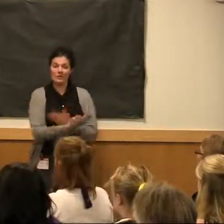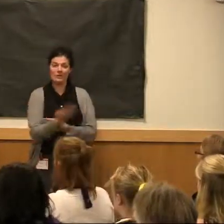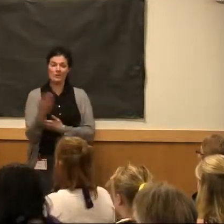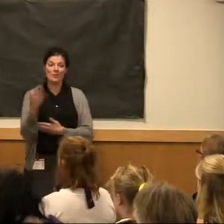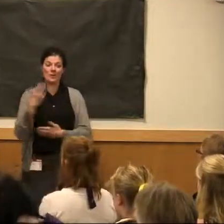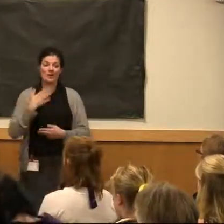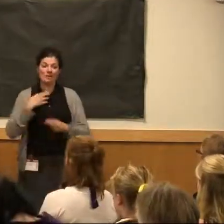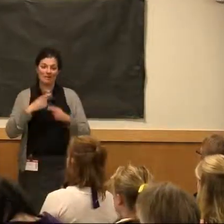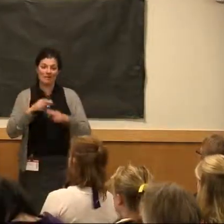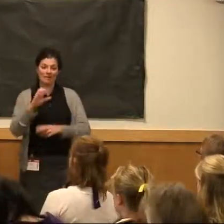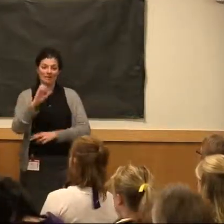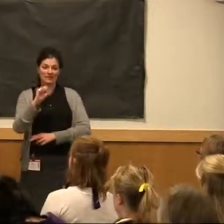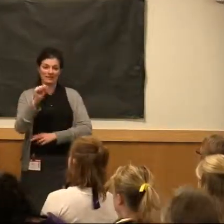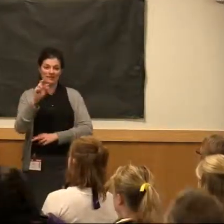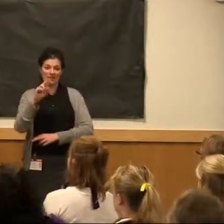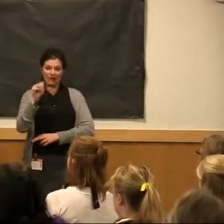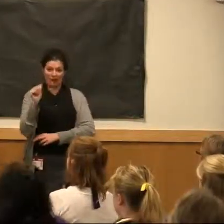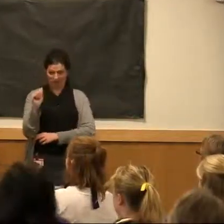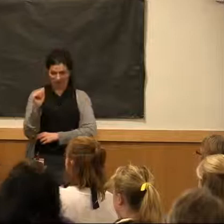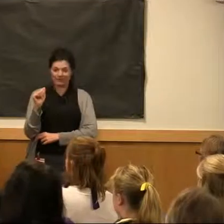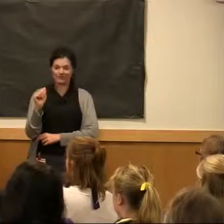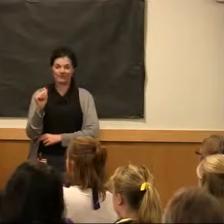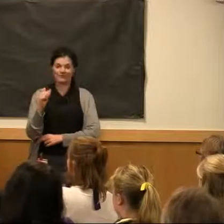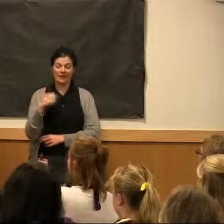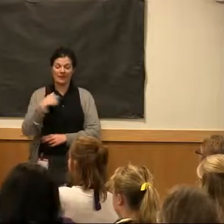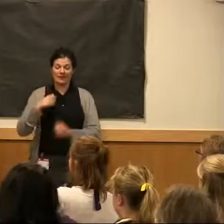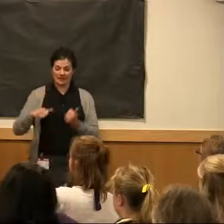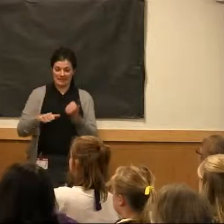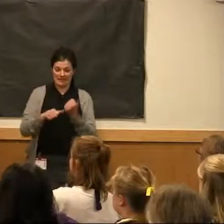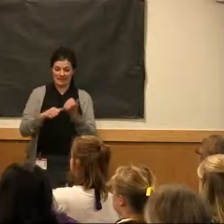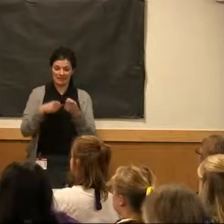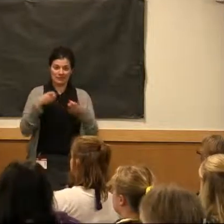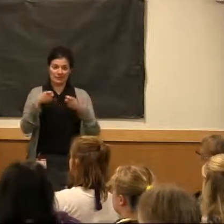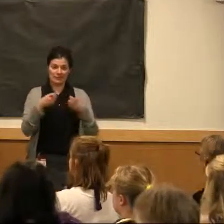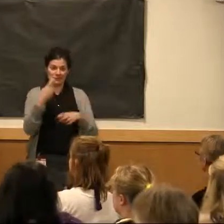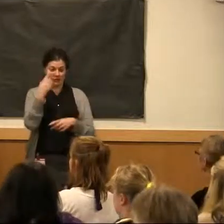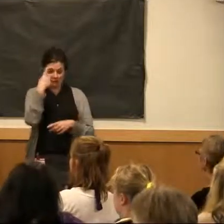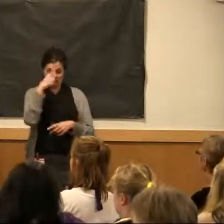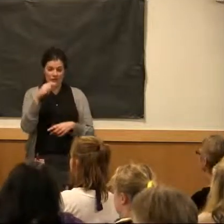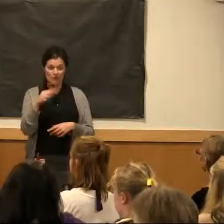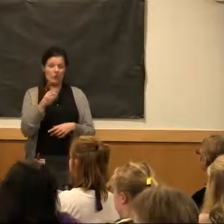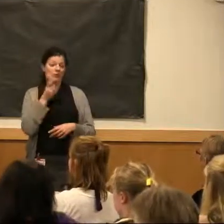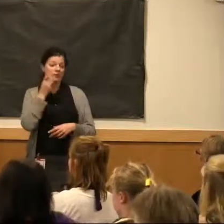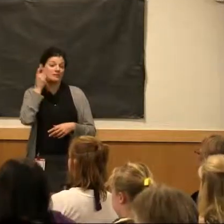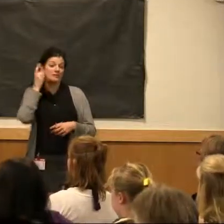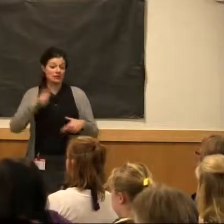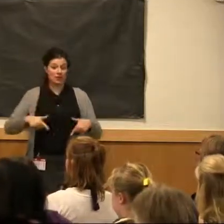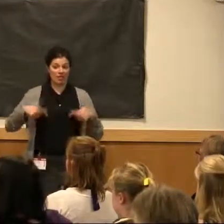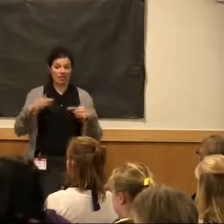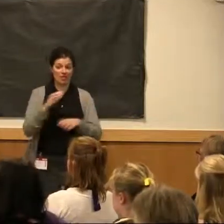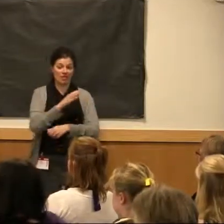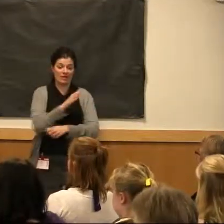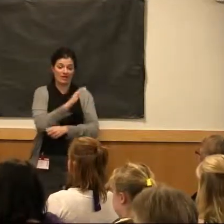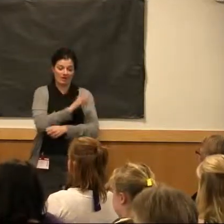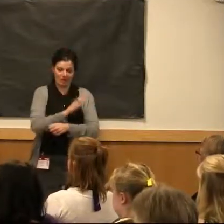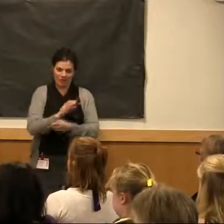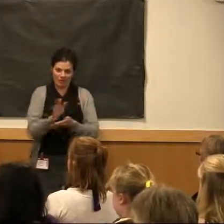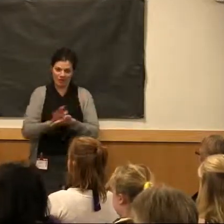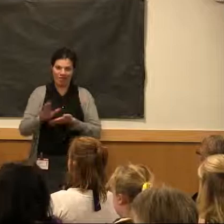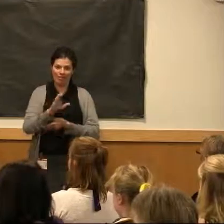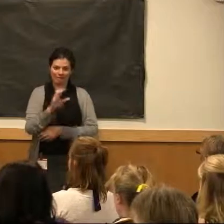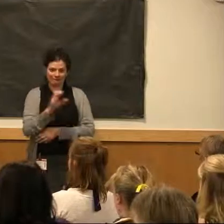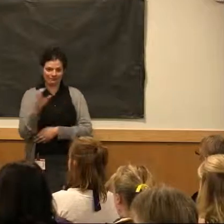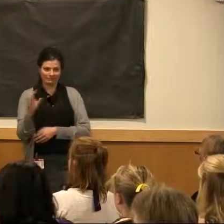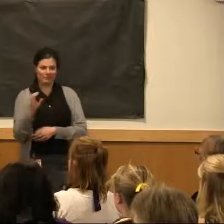my name is Sarah. Like John said, I'm the Assistant Director for Residential Life at Colorado College, and I'm excited to have a chance to speak with